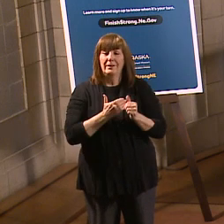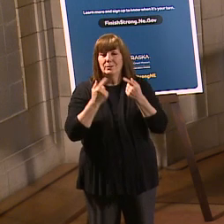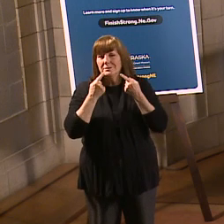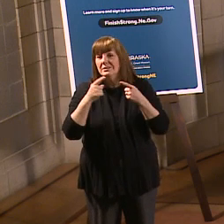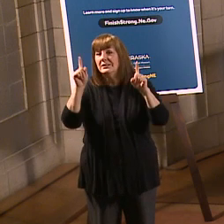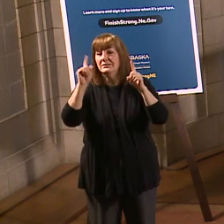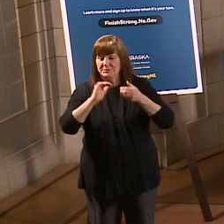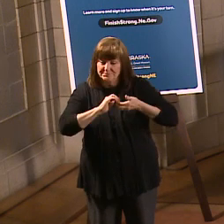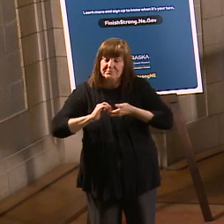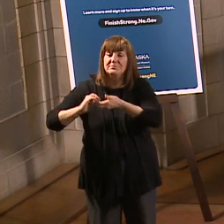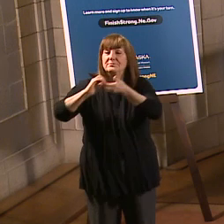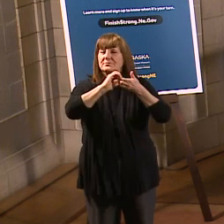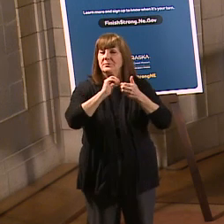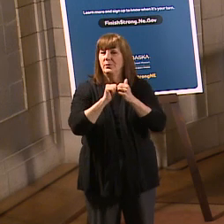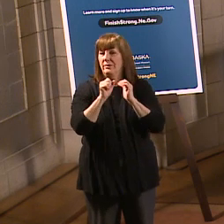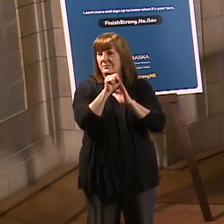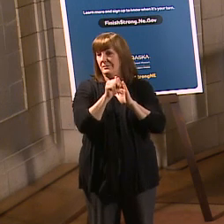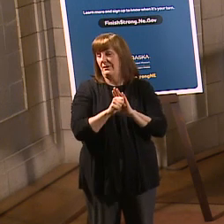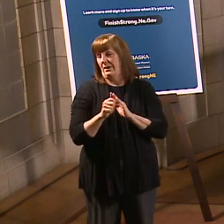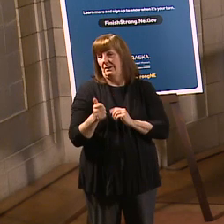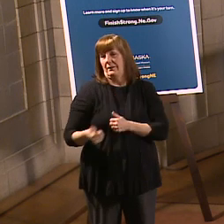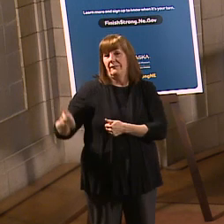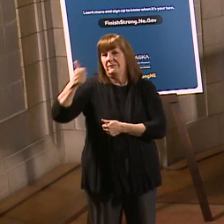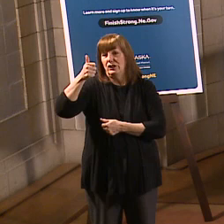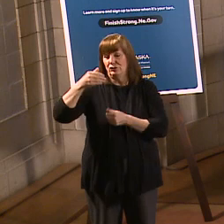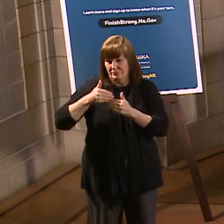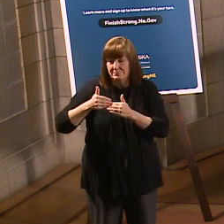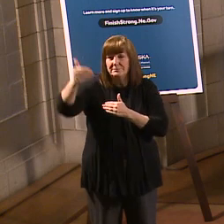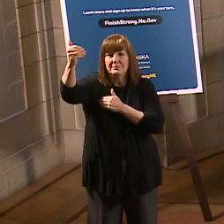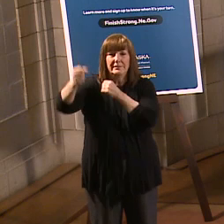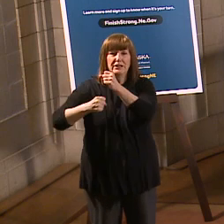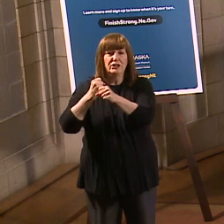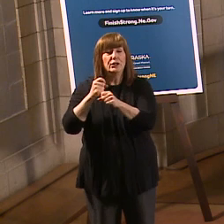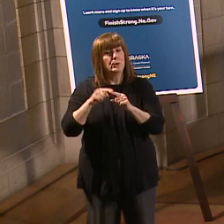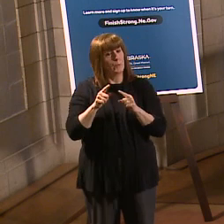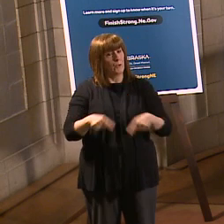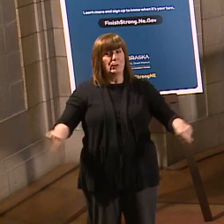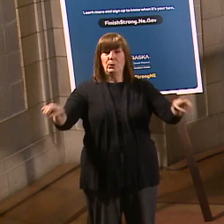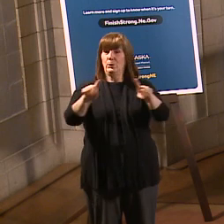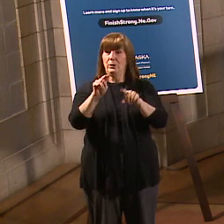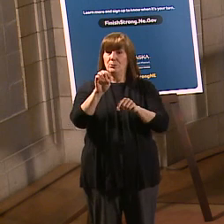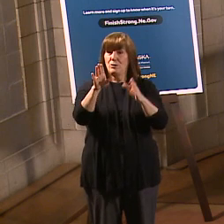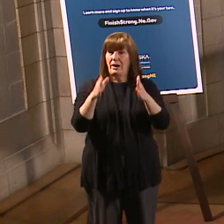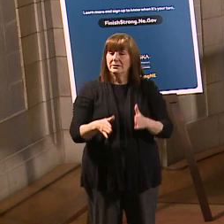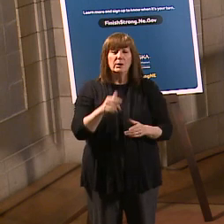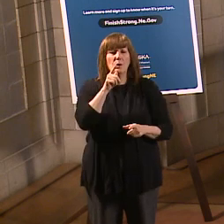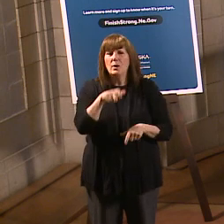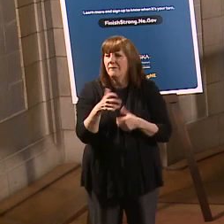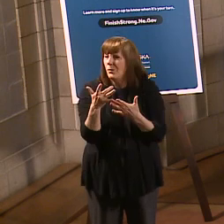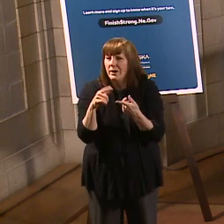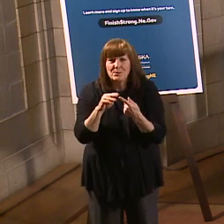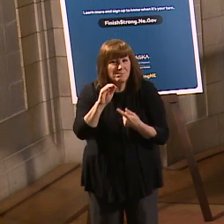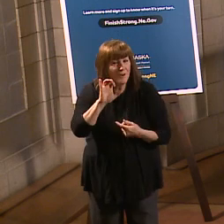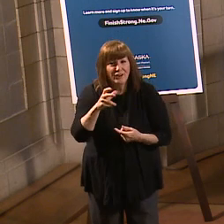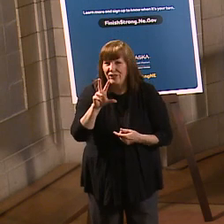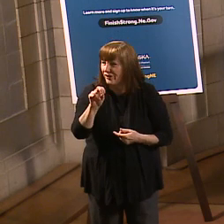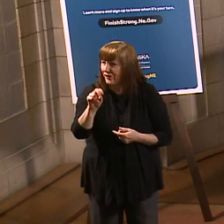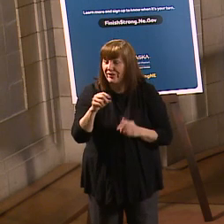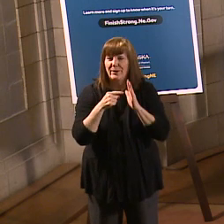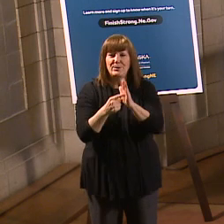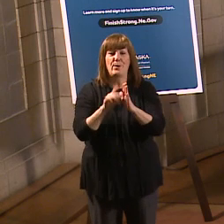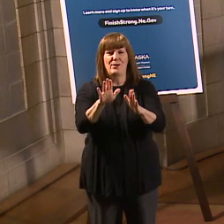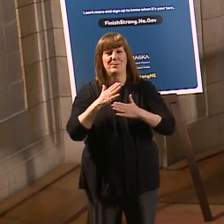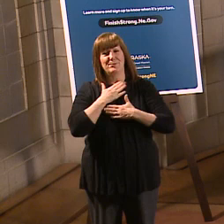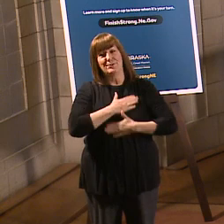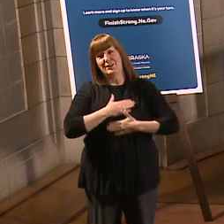successful collaboration with state officials in the years to come. To my fellow Nebraskans, you don't have to wait until March 30th to show your